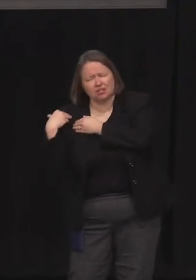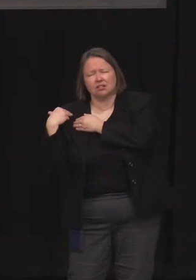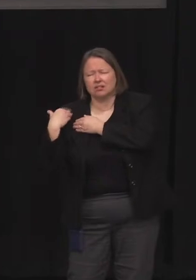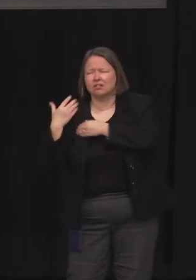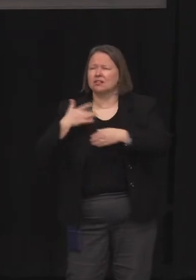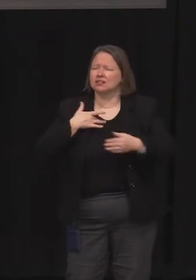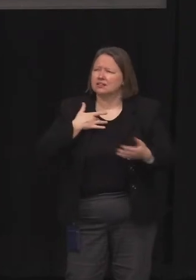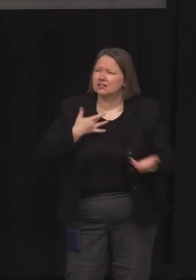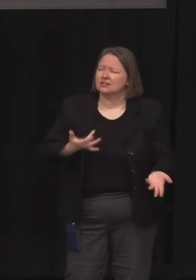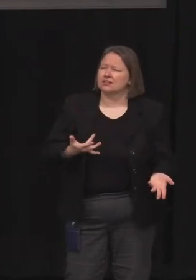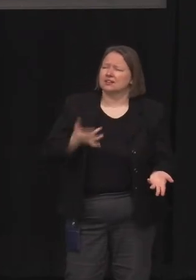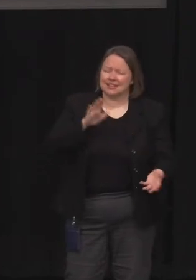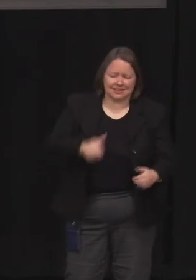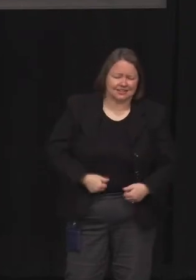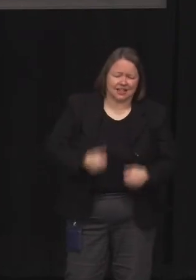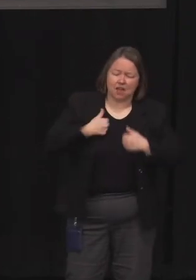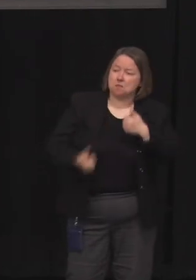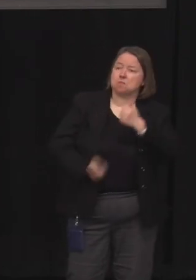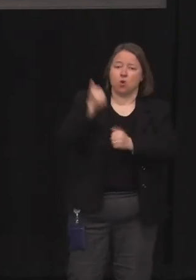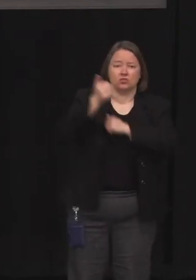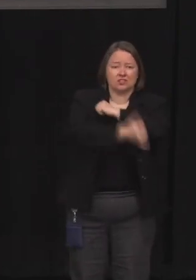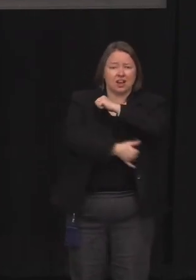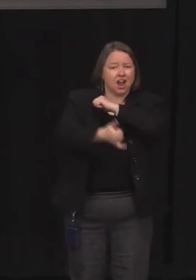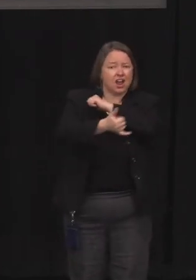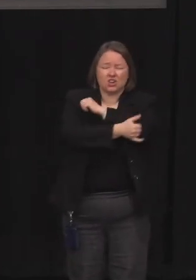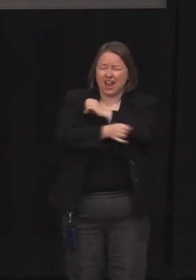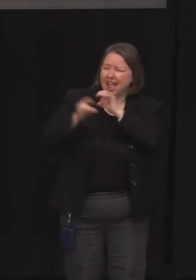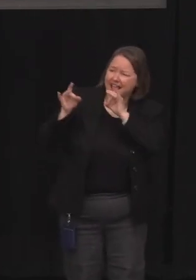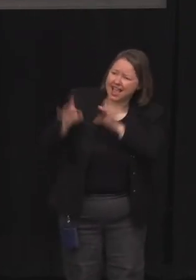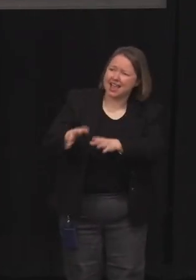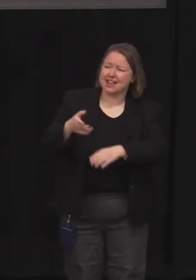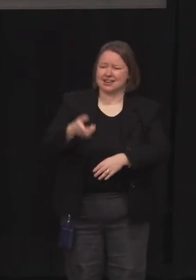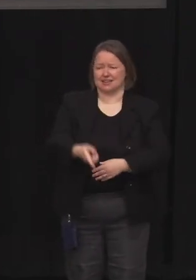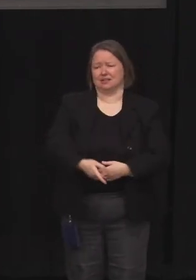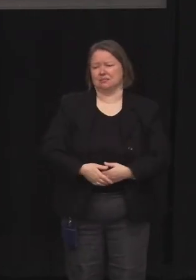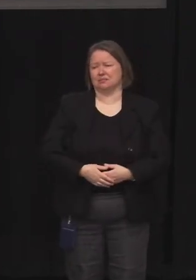life in which the vast majority of the country hated him.